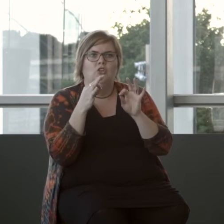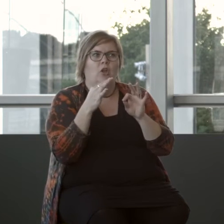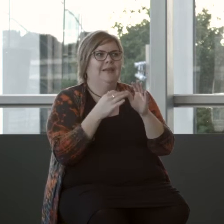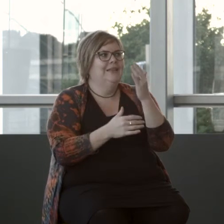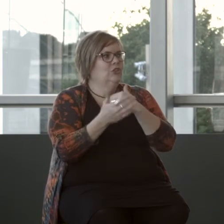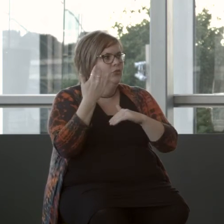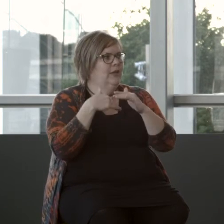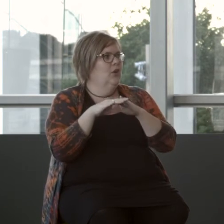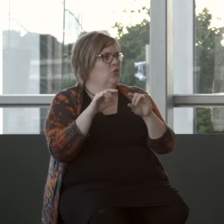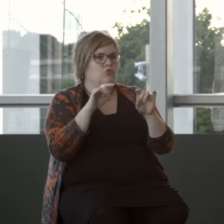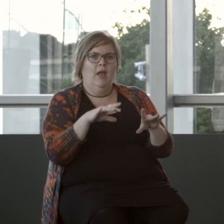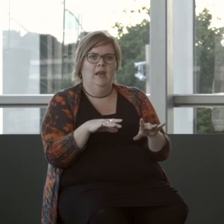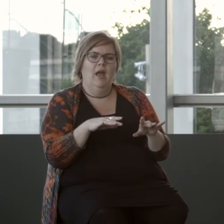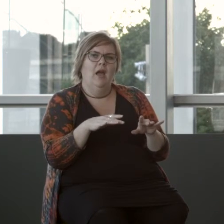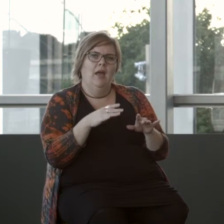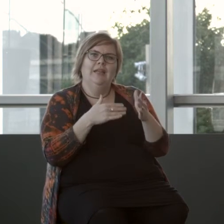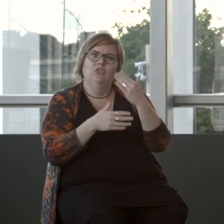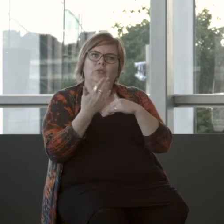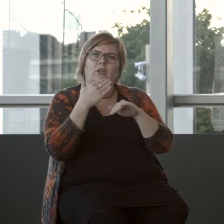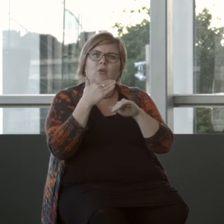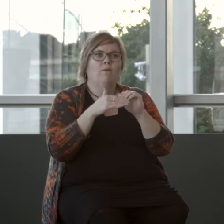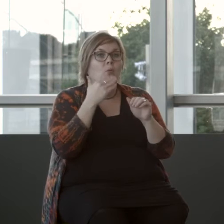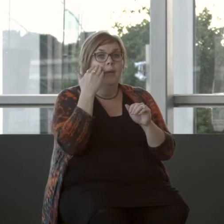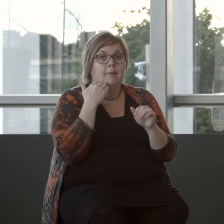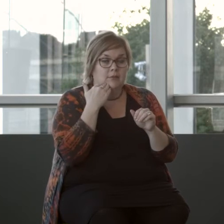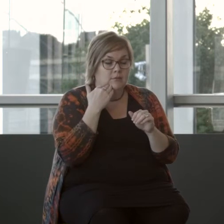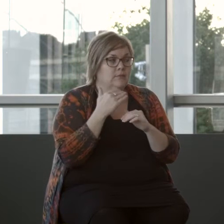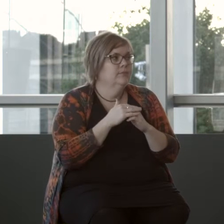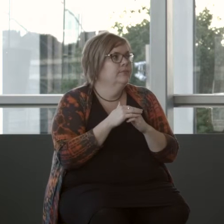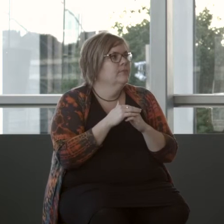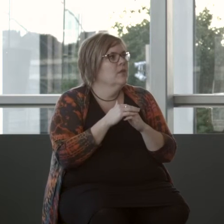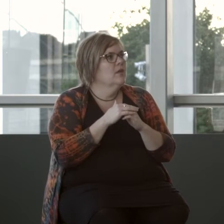Australian history of women. Mm.